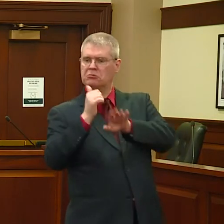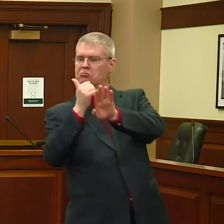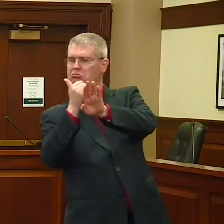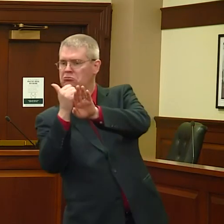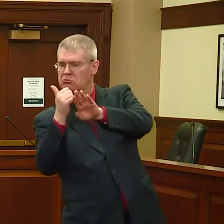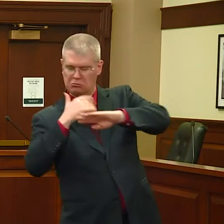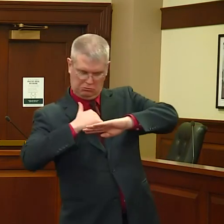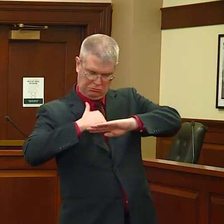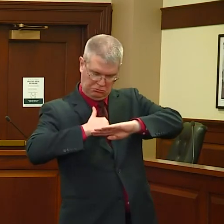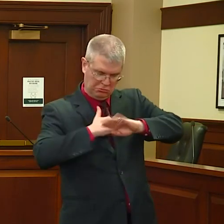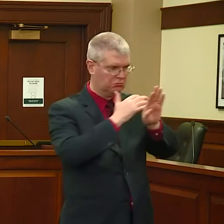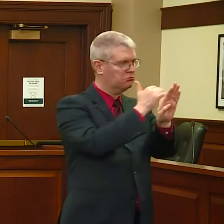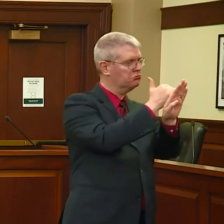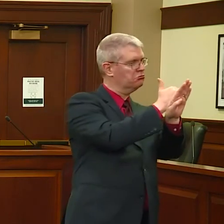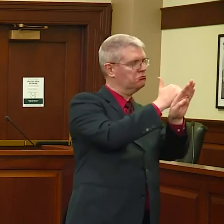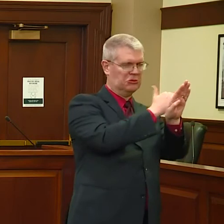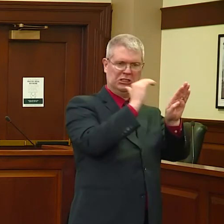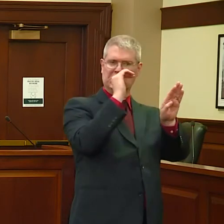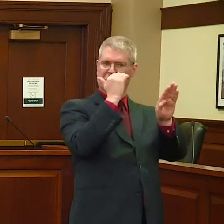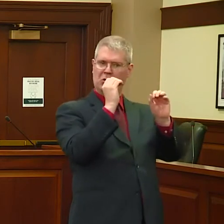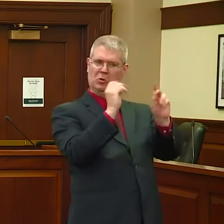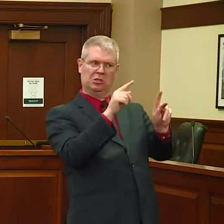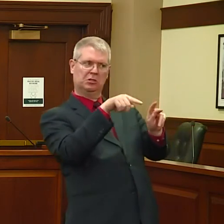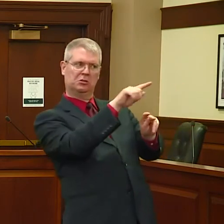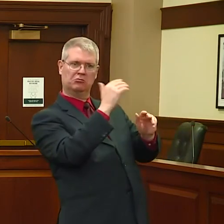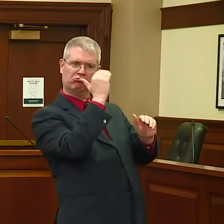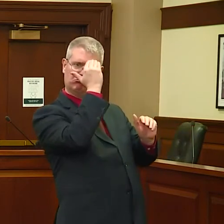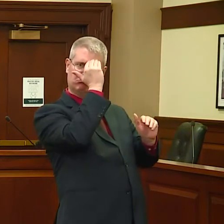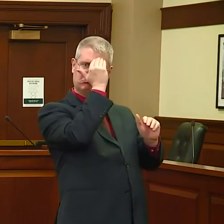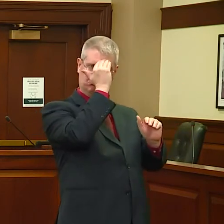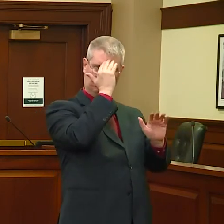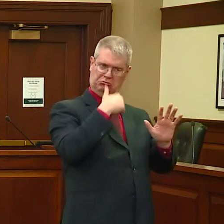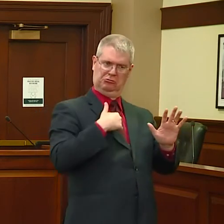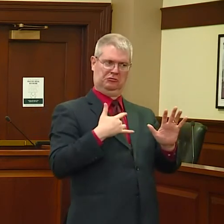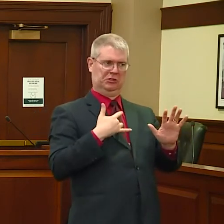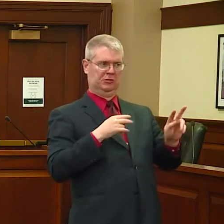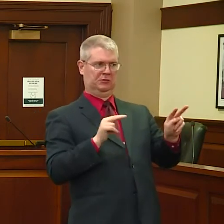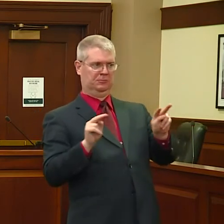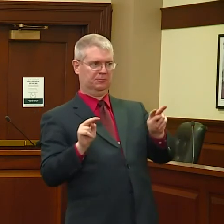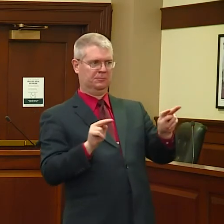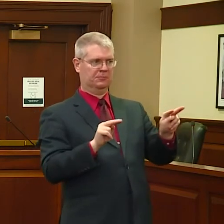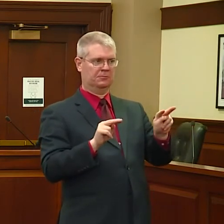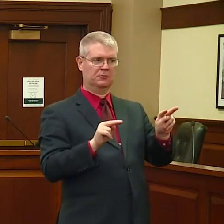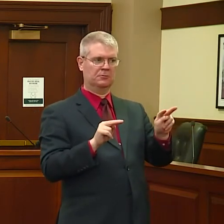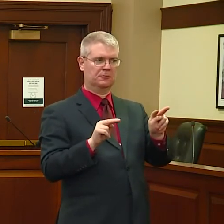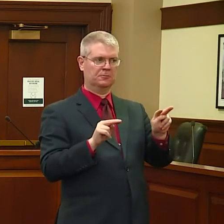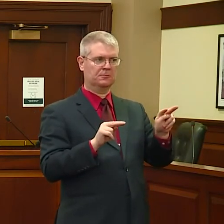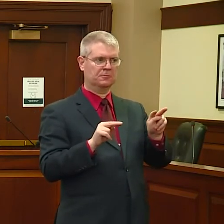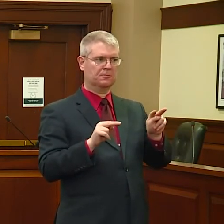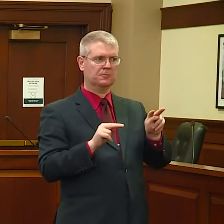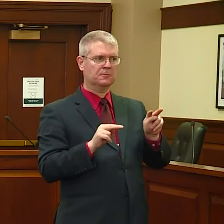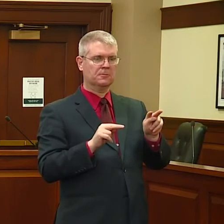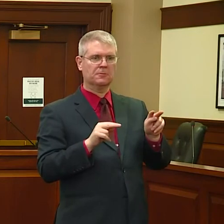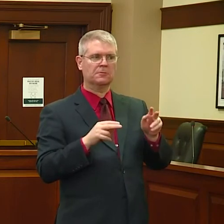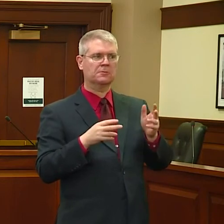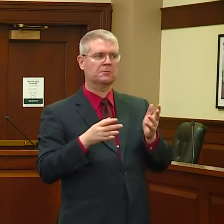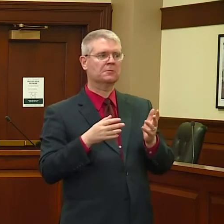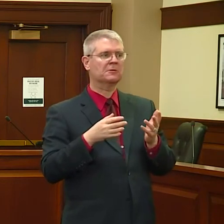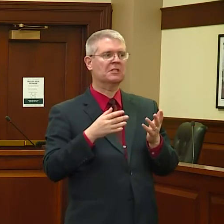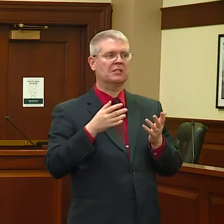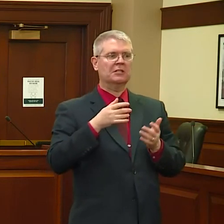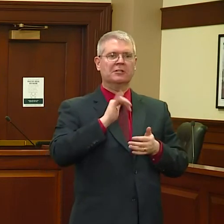where that is working. My hope is that the areas where they have the problems that show up on Dr. Hahn's map